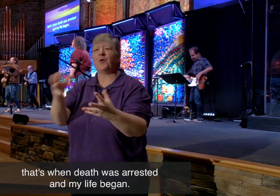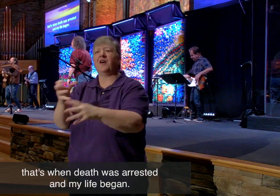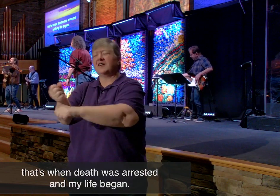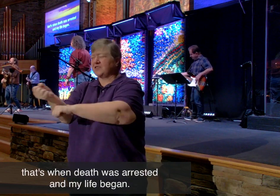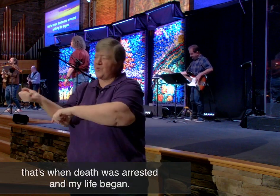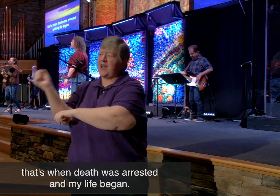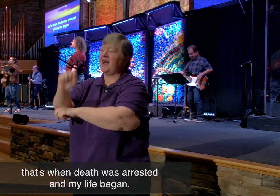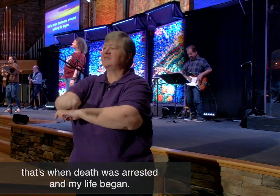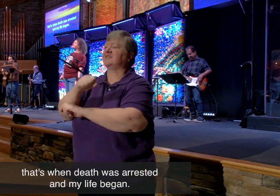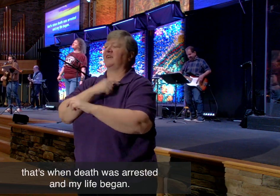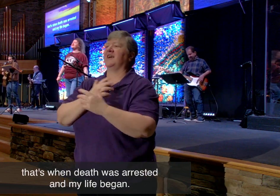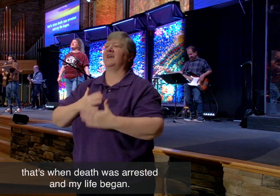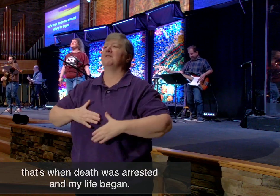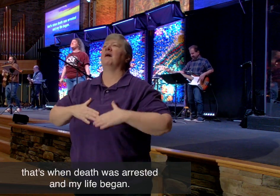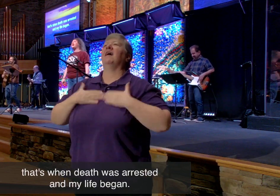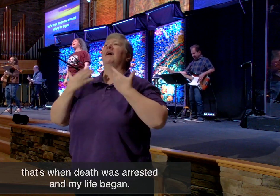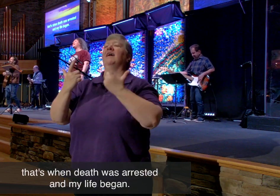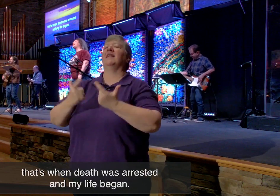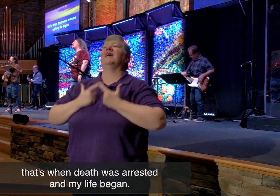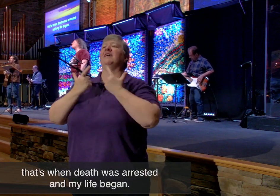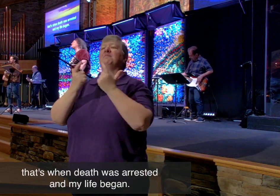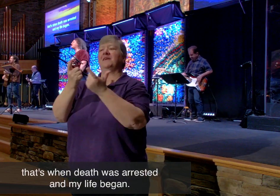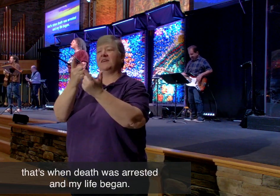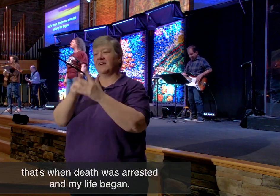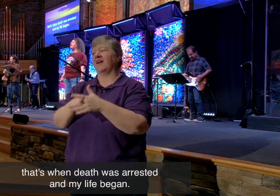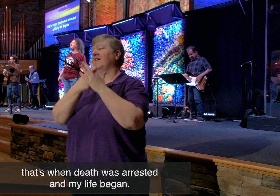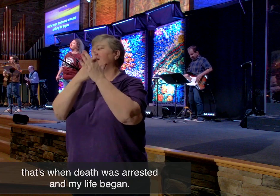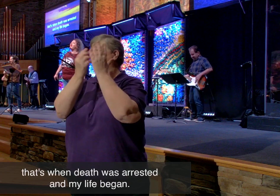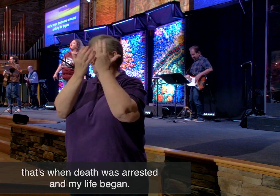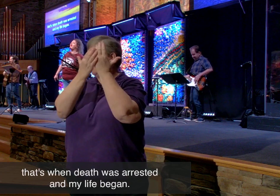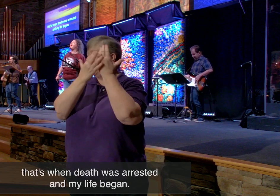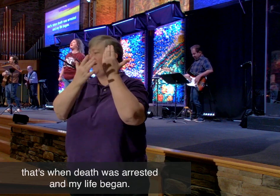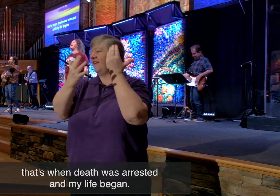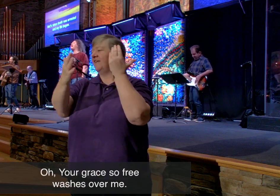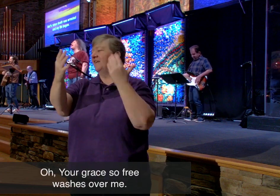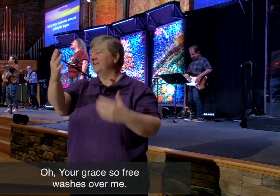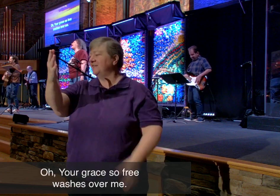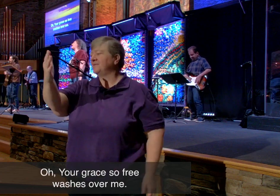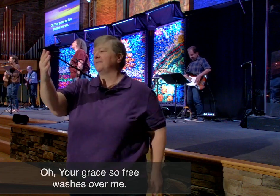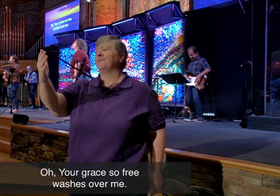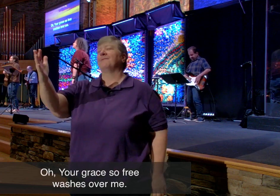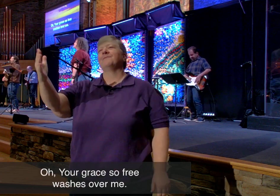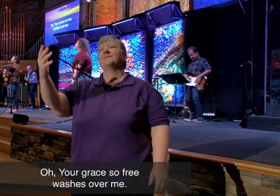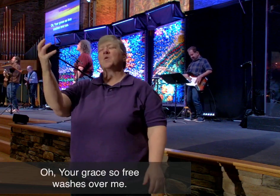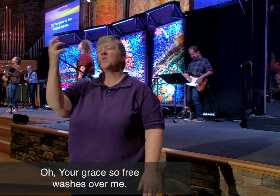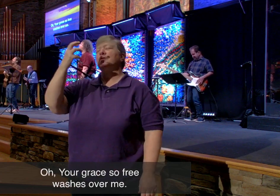hand. That's when death was arrested and my life began.